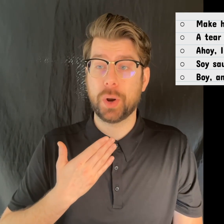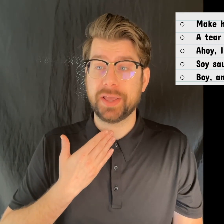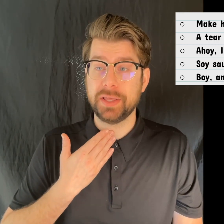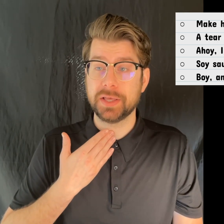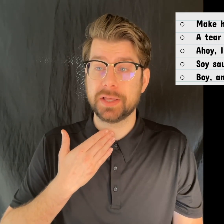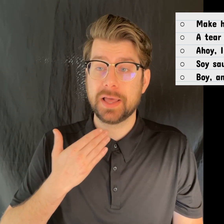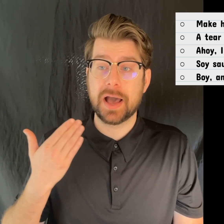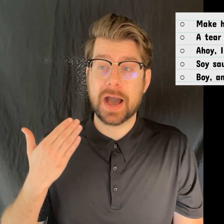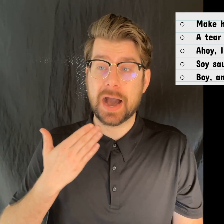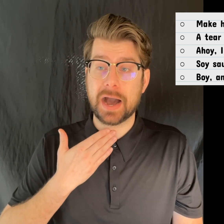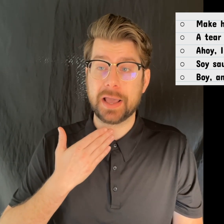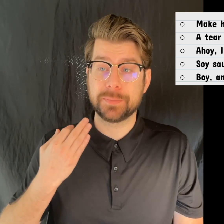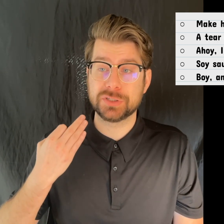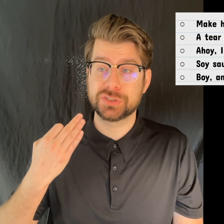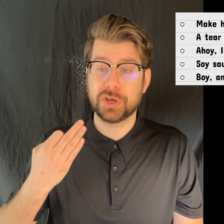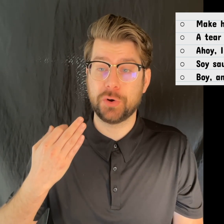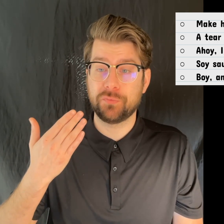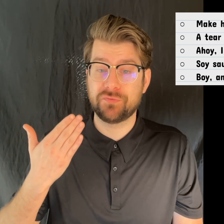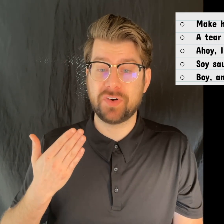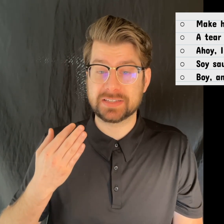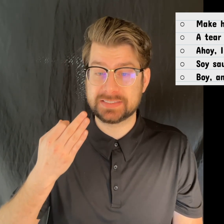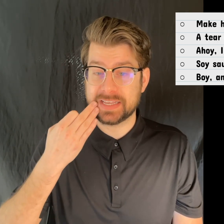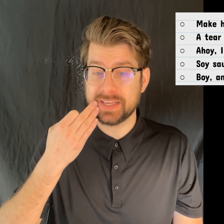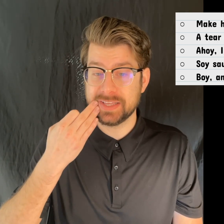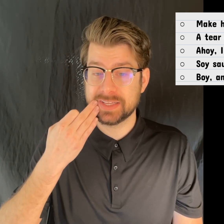Ahoy, I'm so fussy.